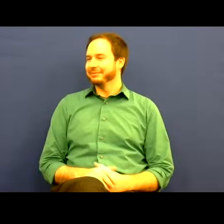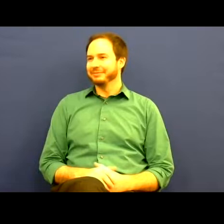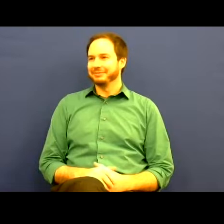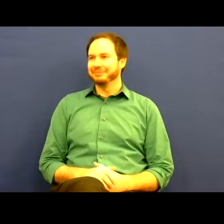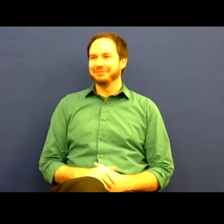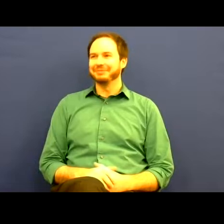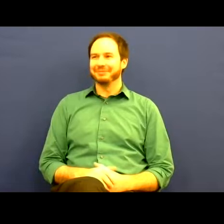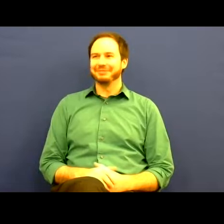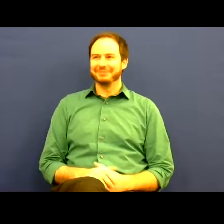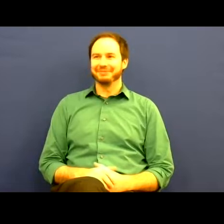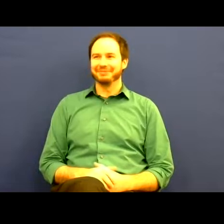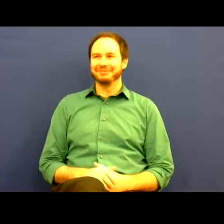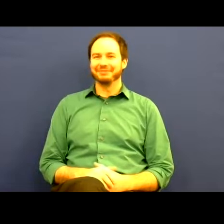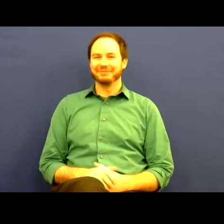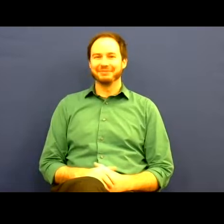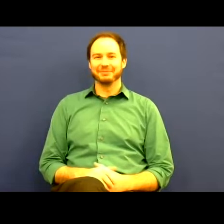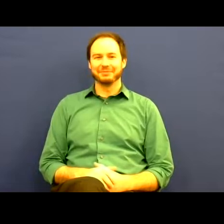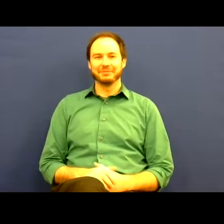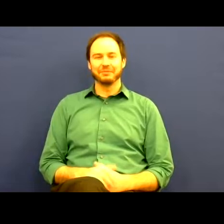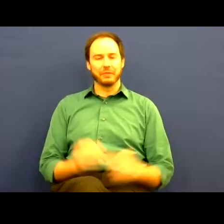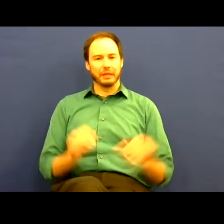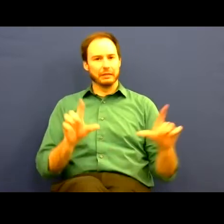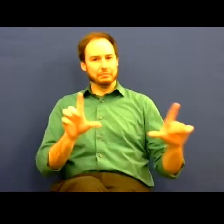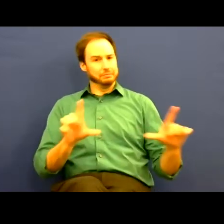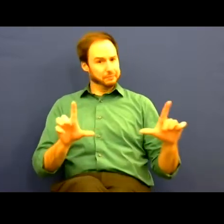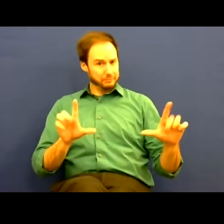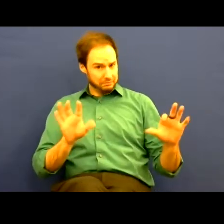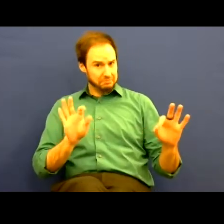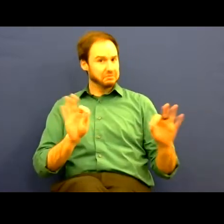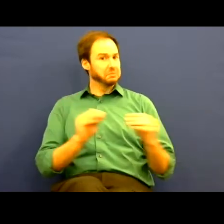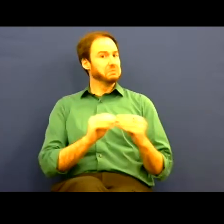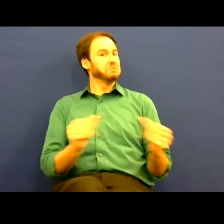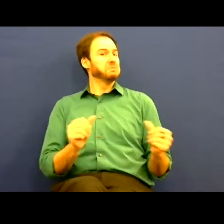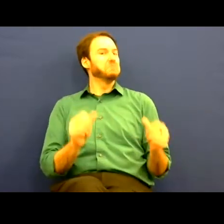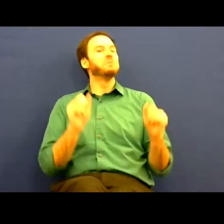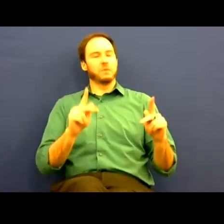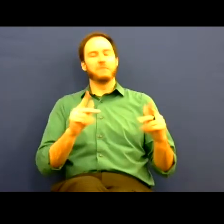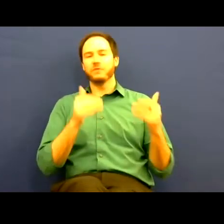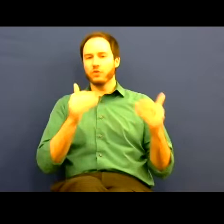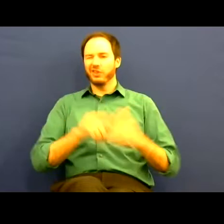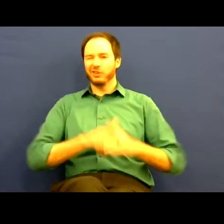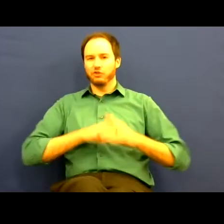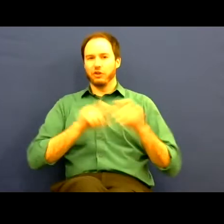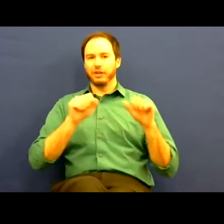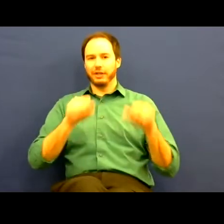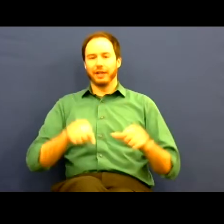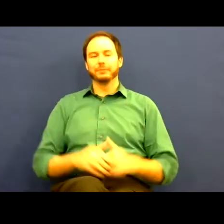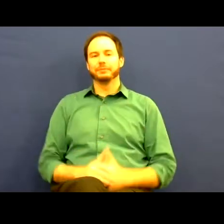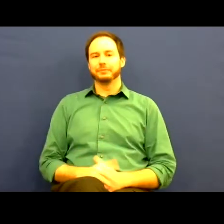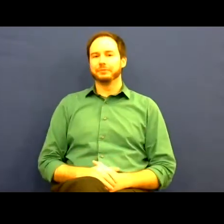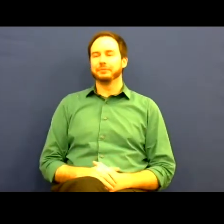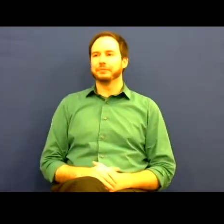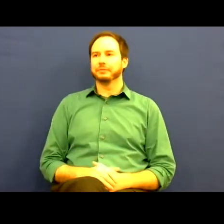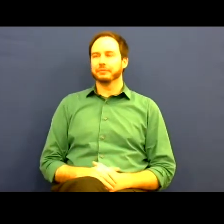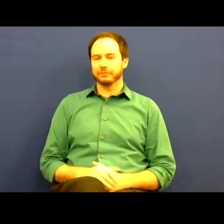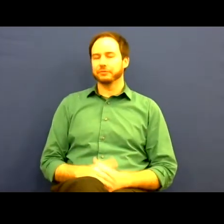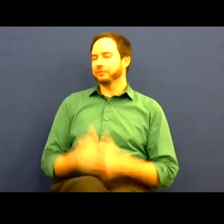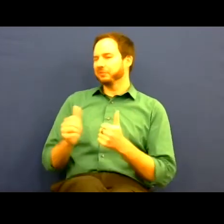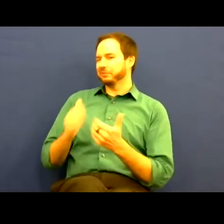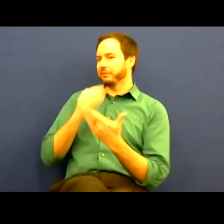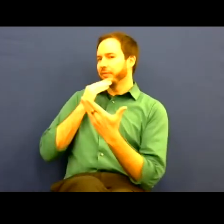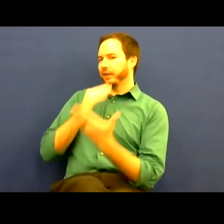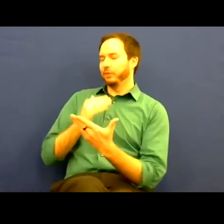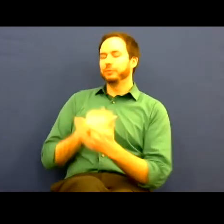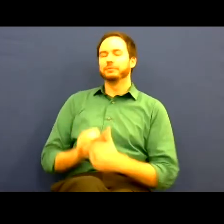Okay, the screen looked weird there for a second, but it seems to have resolved itself. We are go for launch. Great.